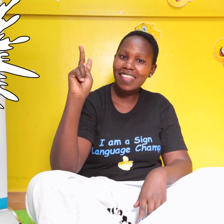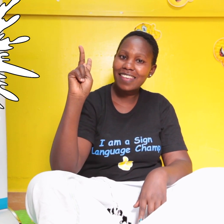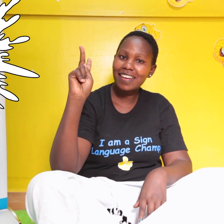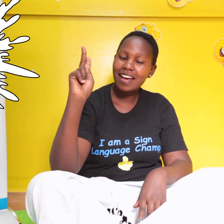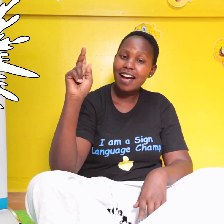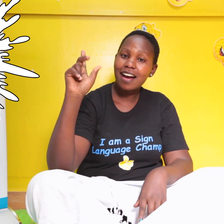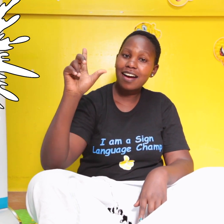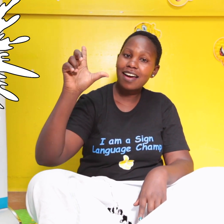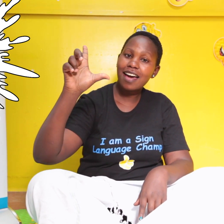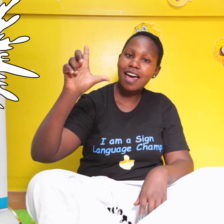L,